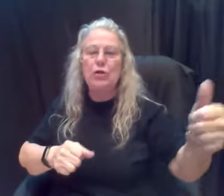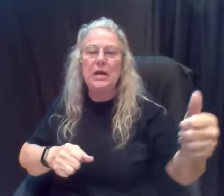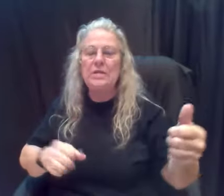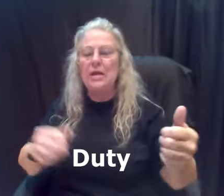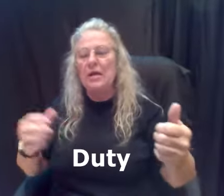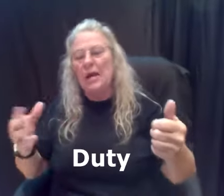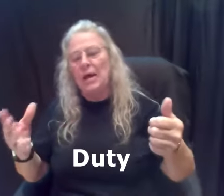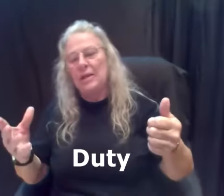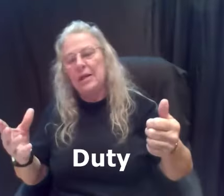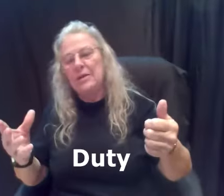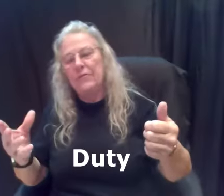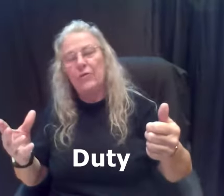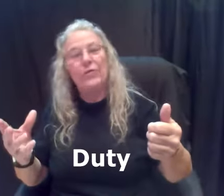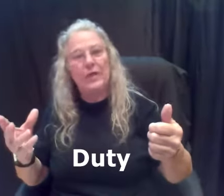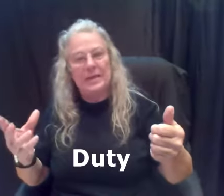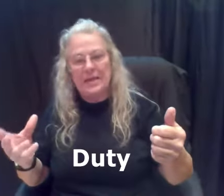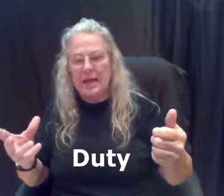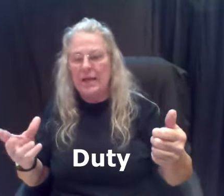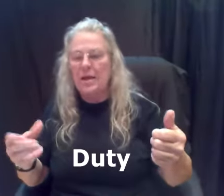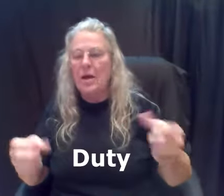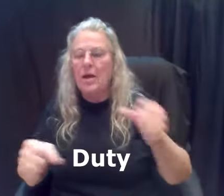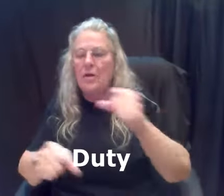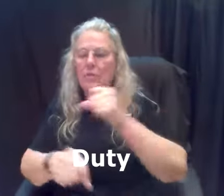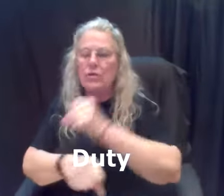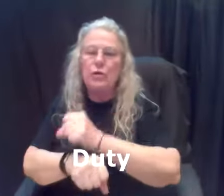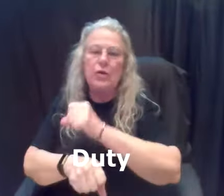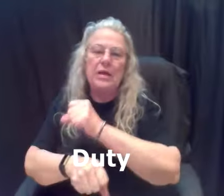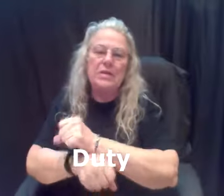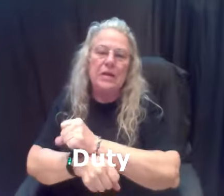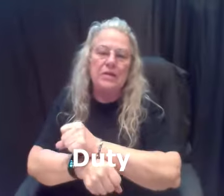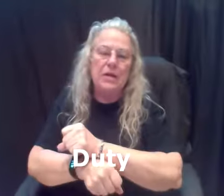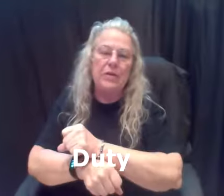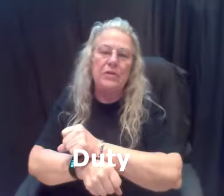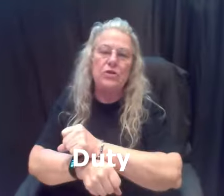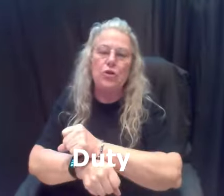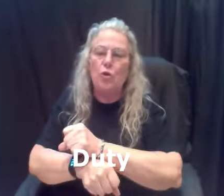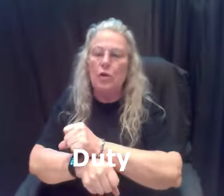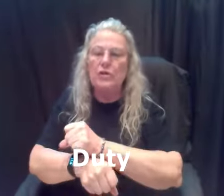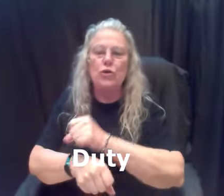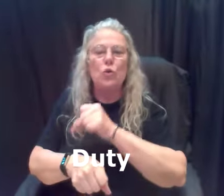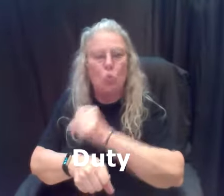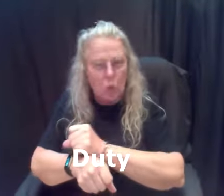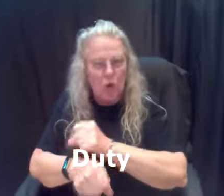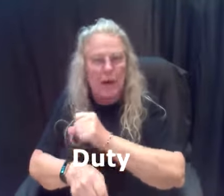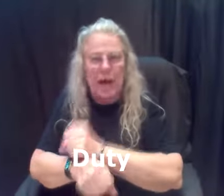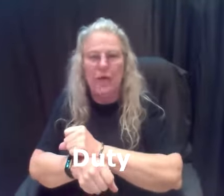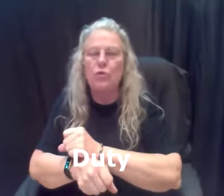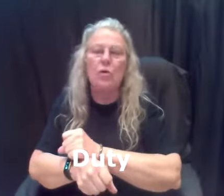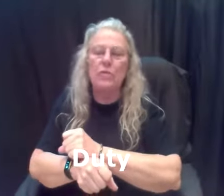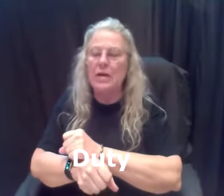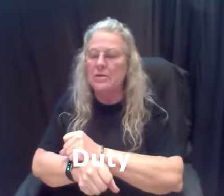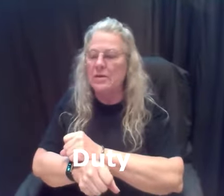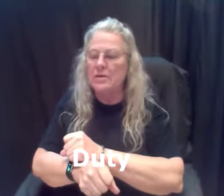Duties, a little different than deed. Duties is something that you're going to work at. You don't